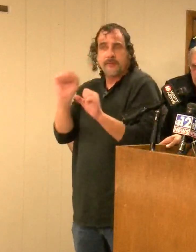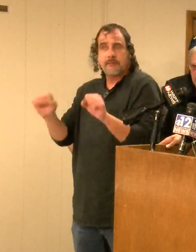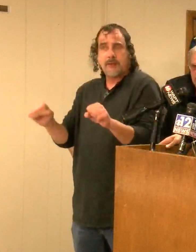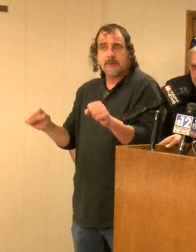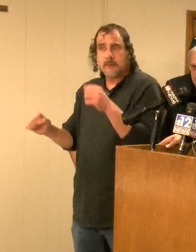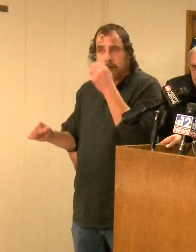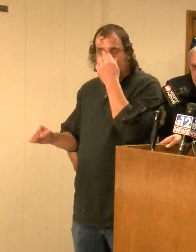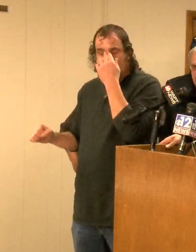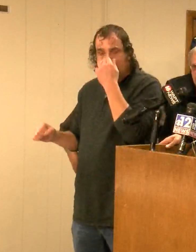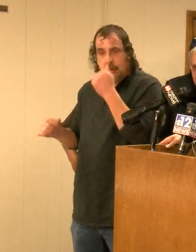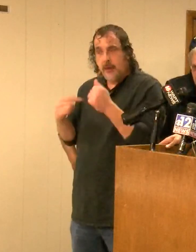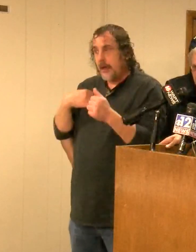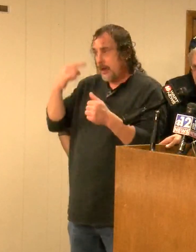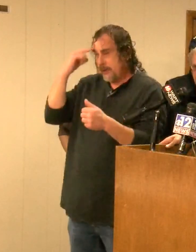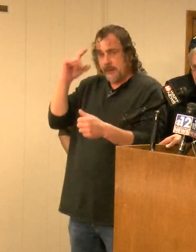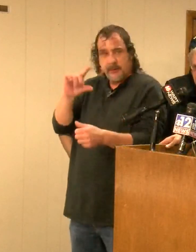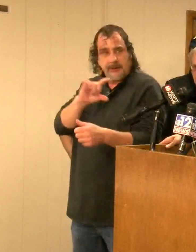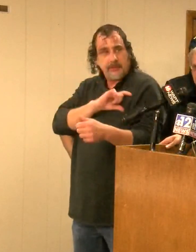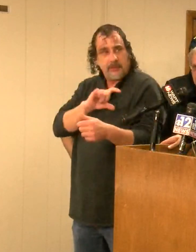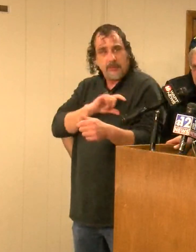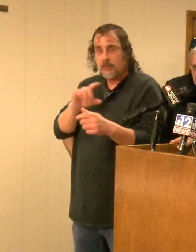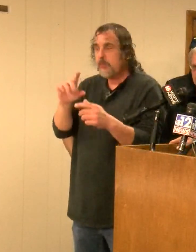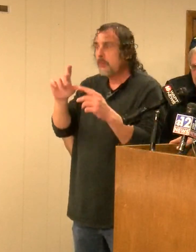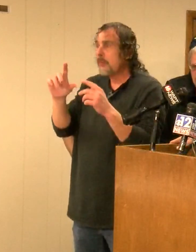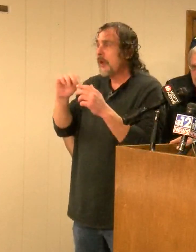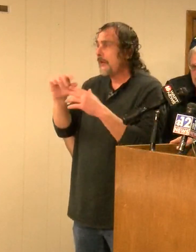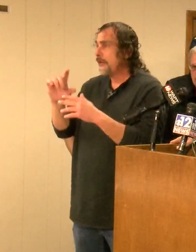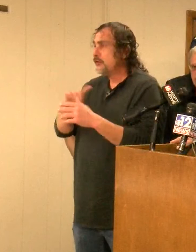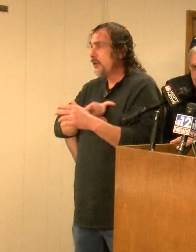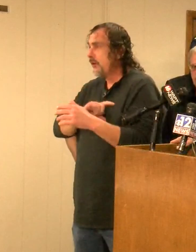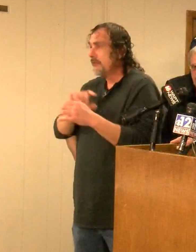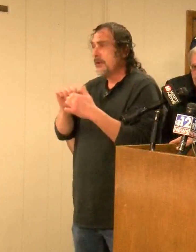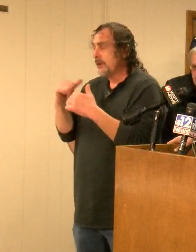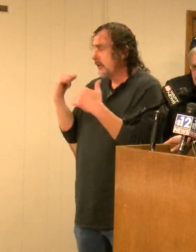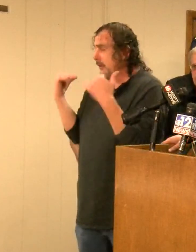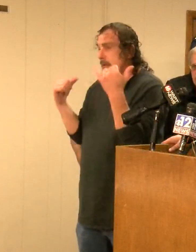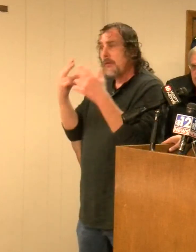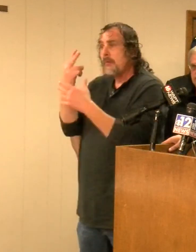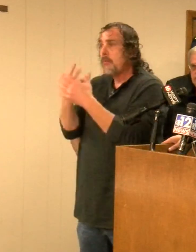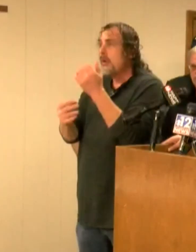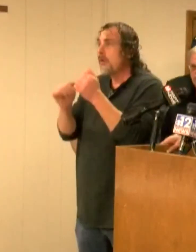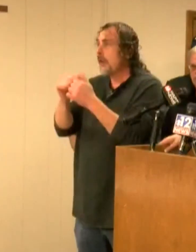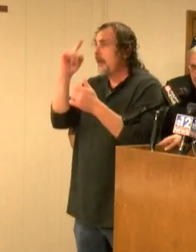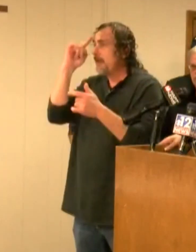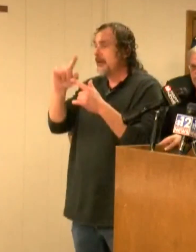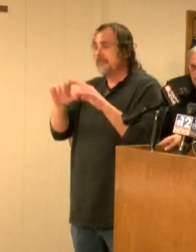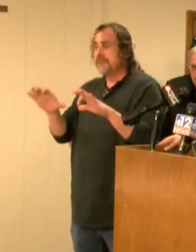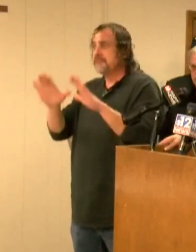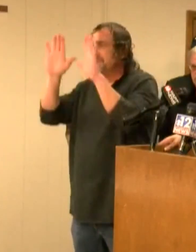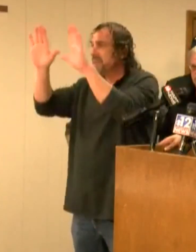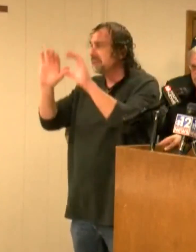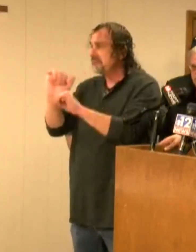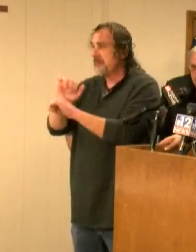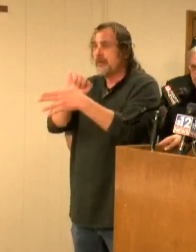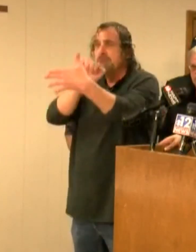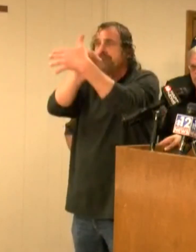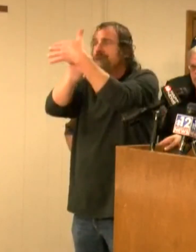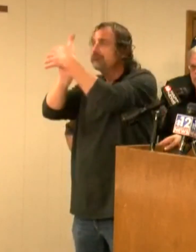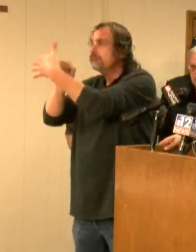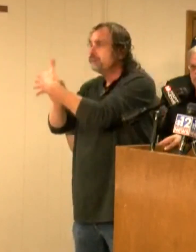so I think that our police department has done a stellar job, along with the sheriff's department, in knocking on